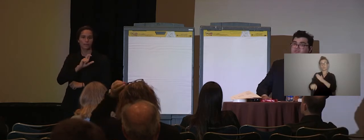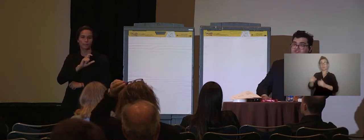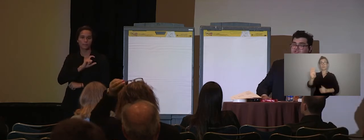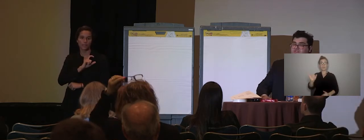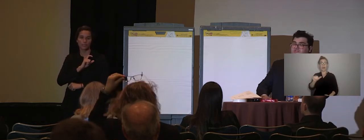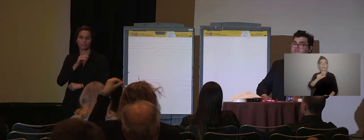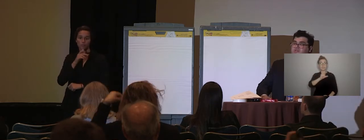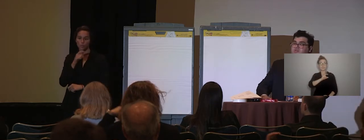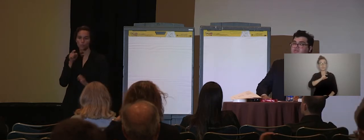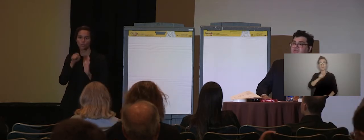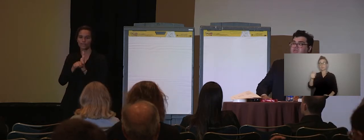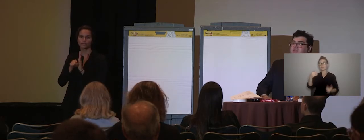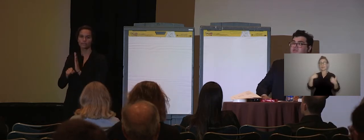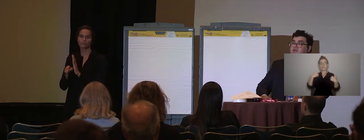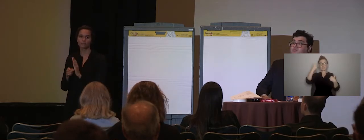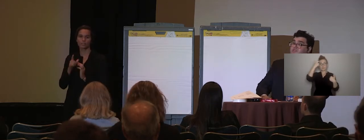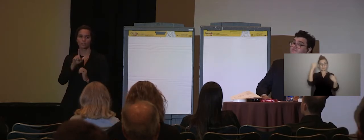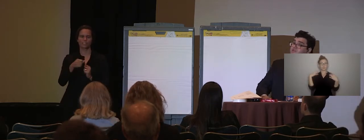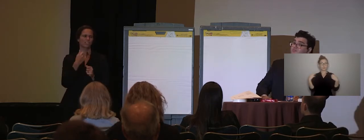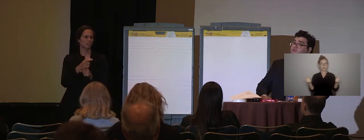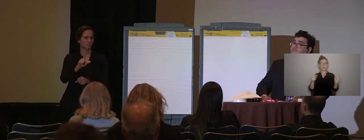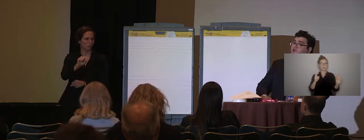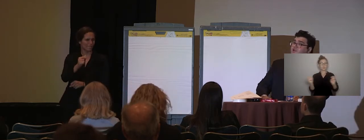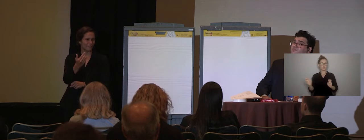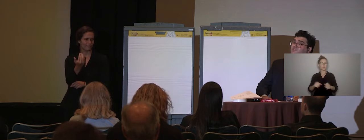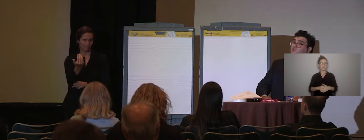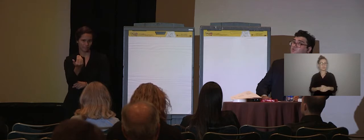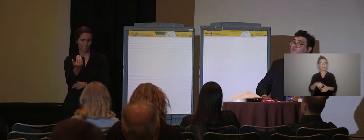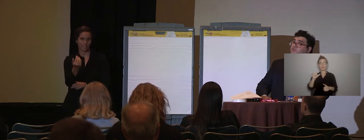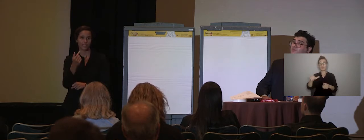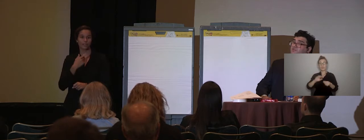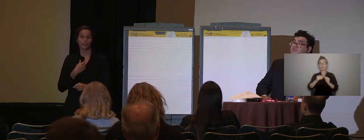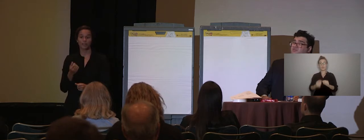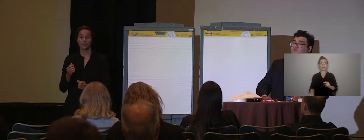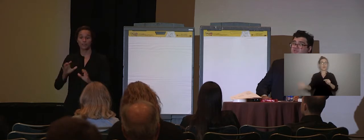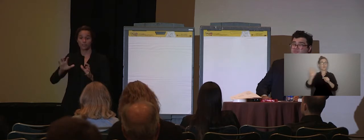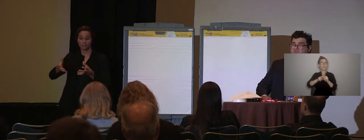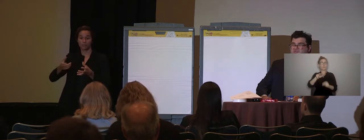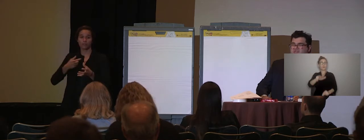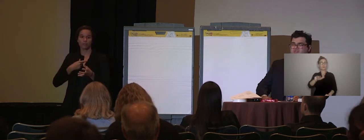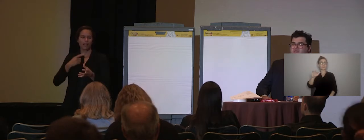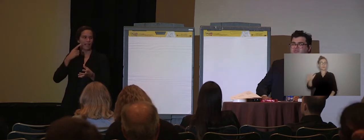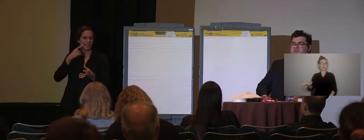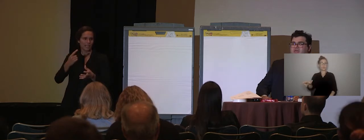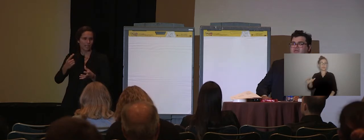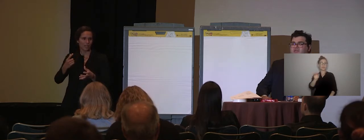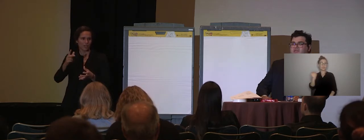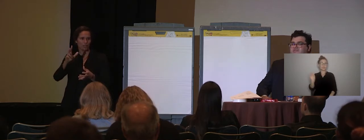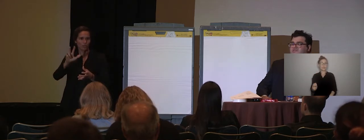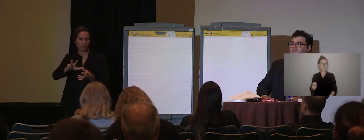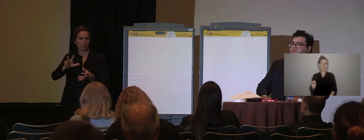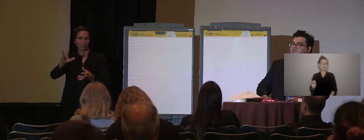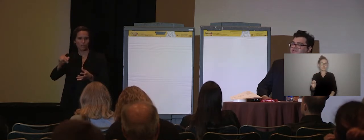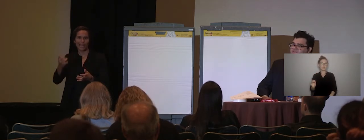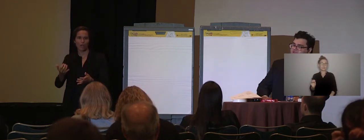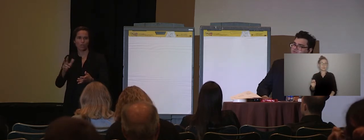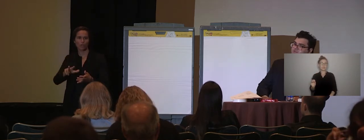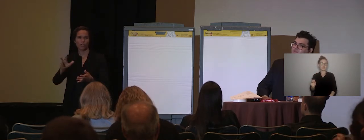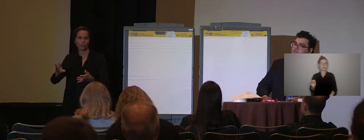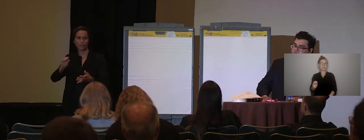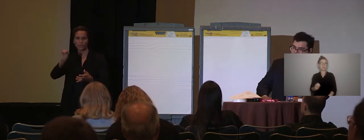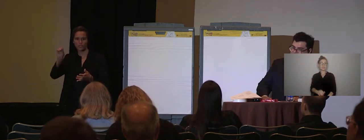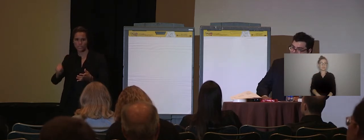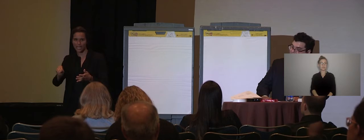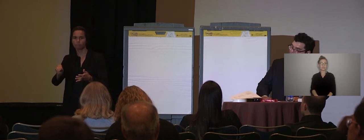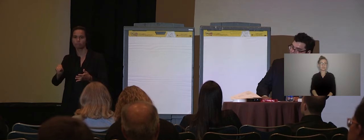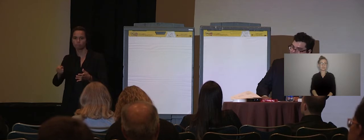health conditions. And I believe that number has gone up to 33% at latest count.